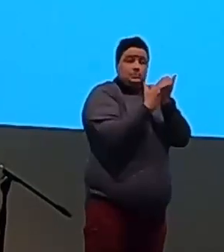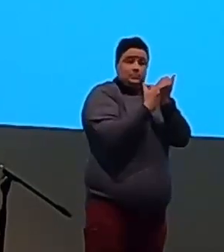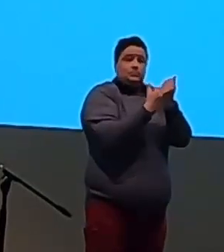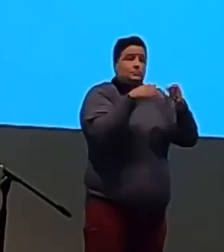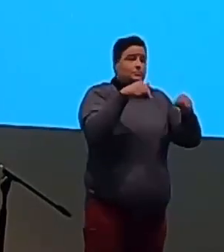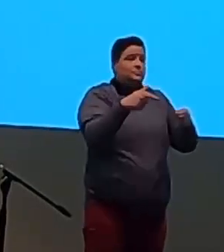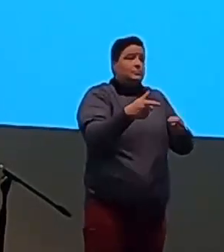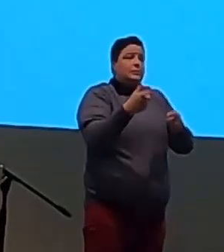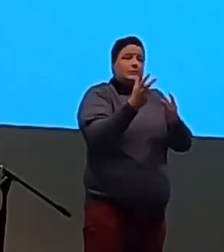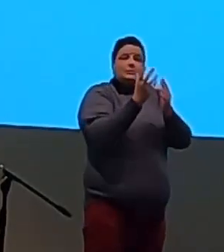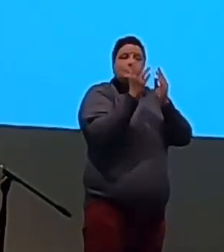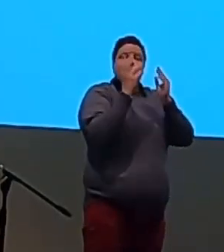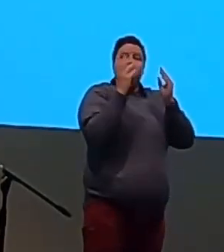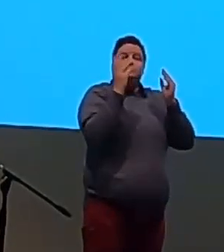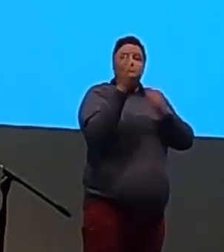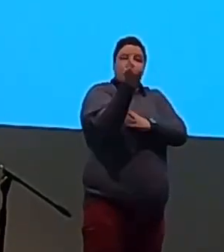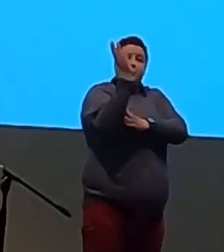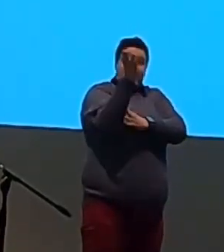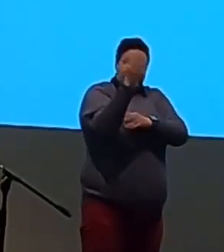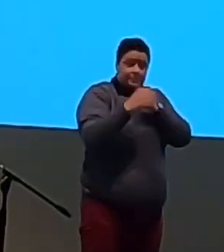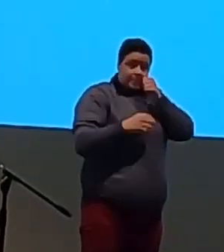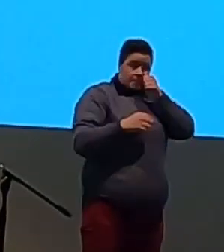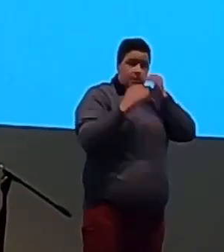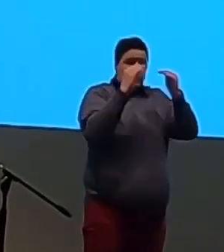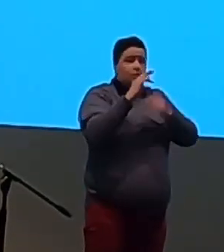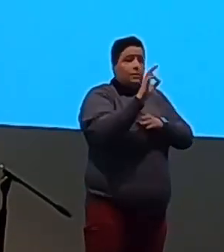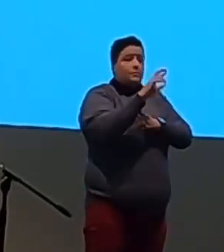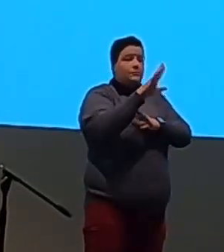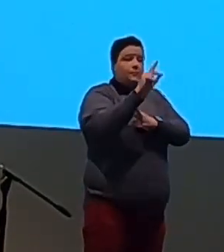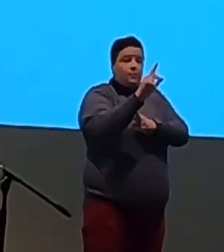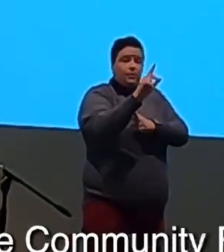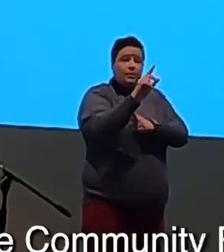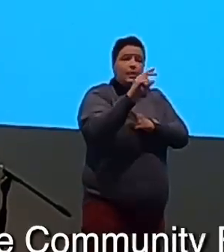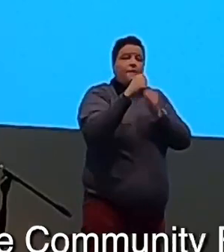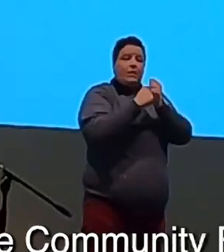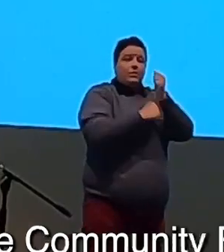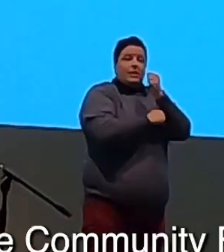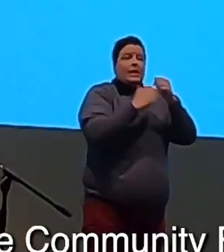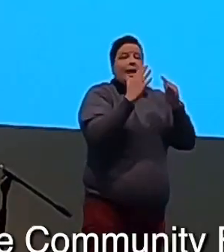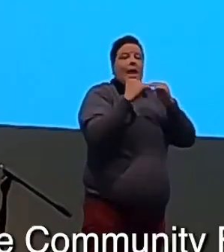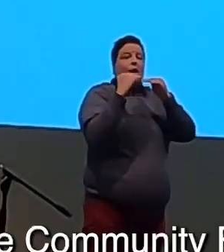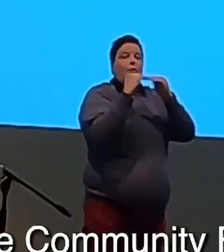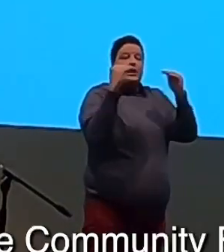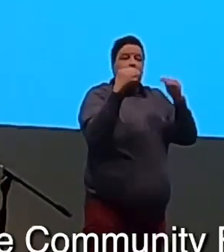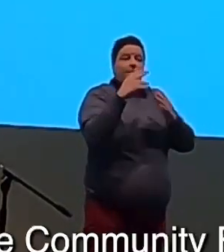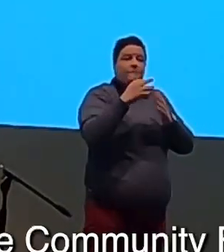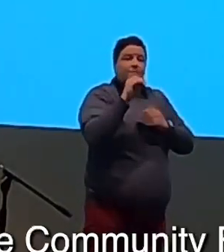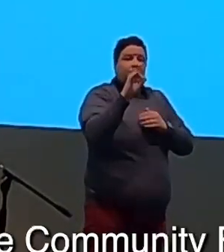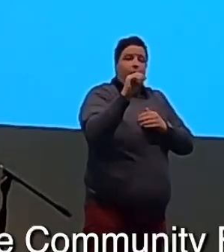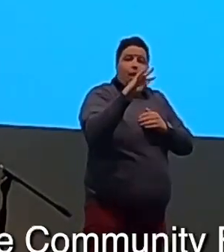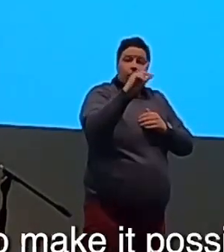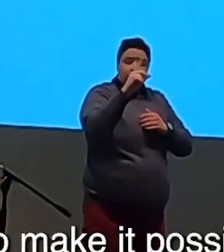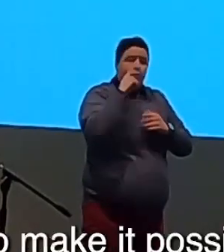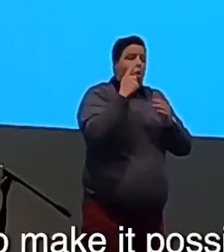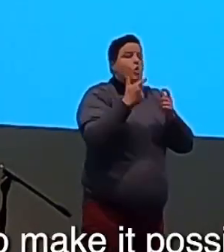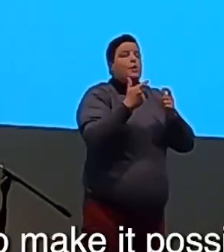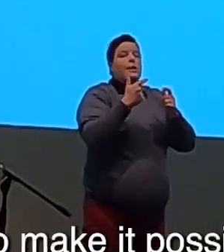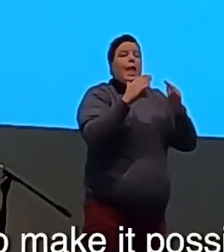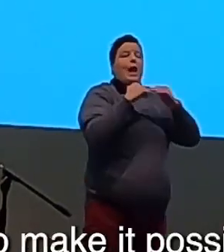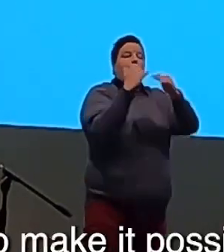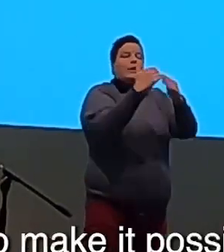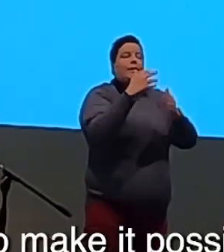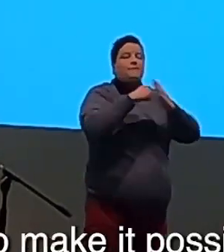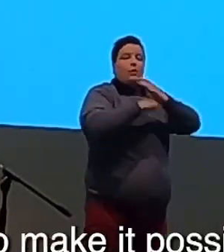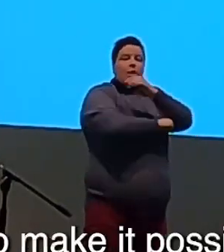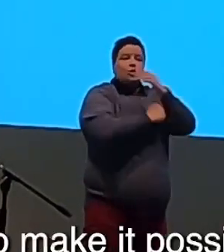talks, as well as the Ford Foundation Equity Fund of the Community Foundation of Greater Flint, who make it